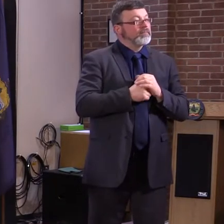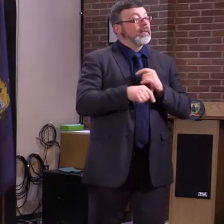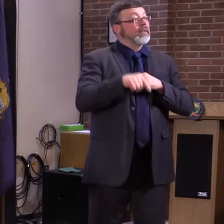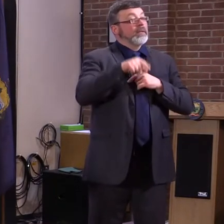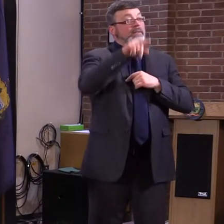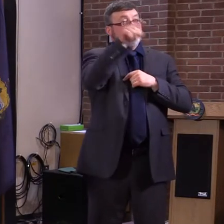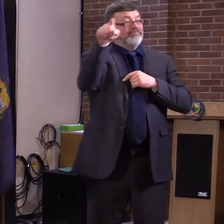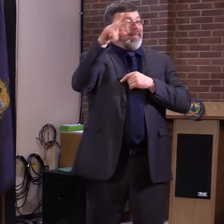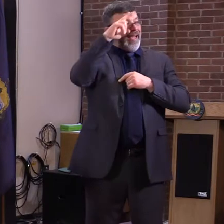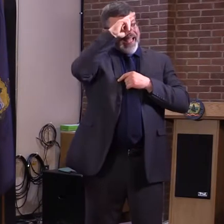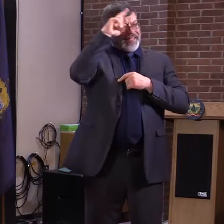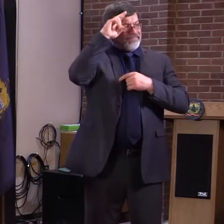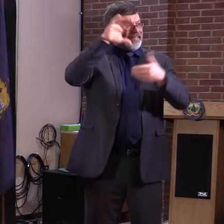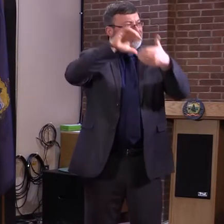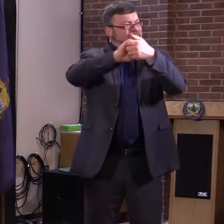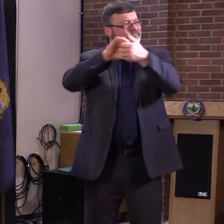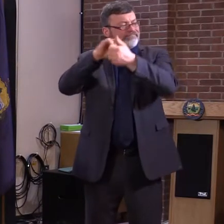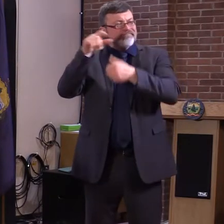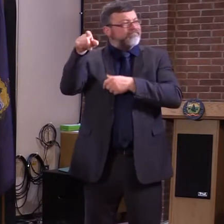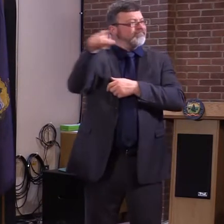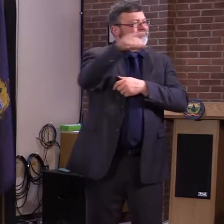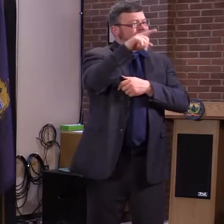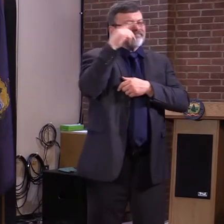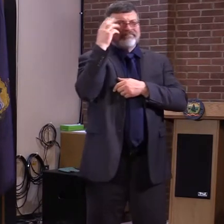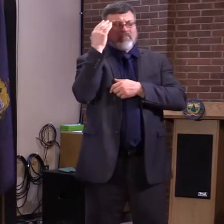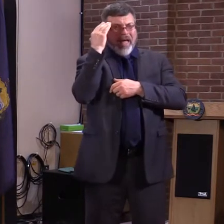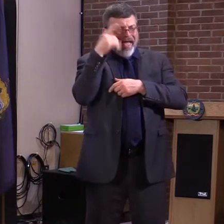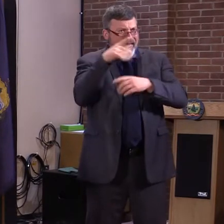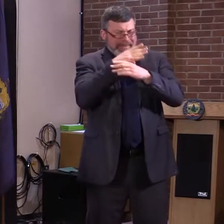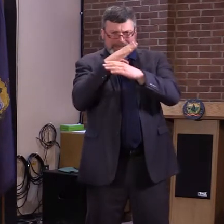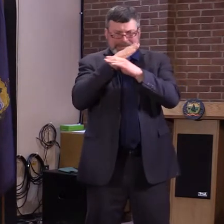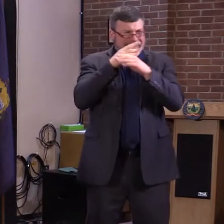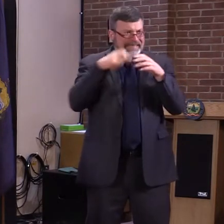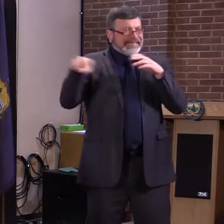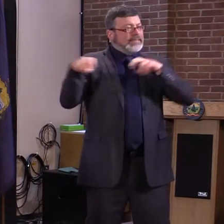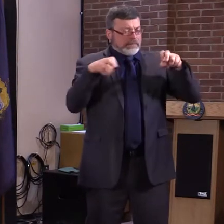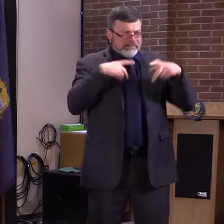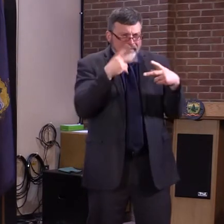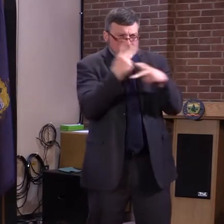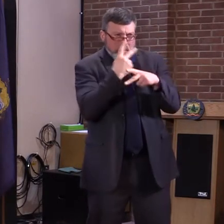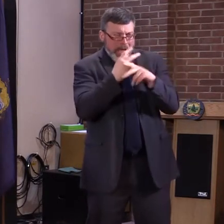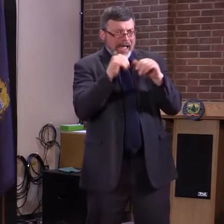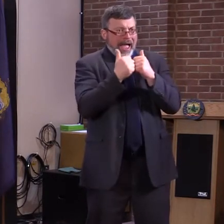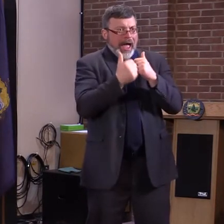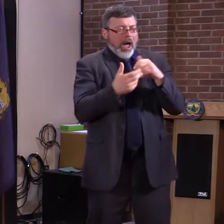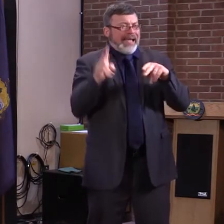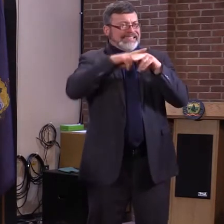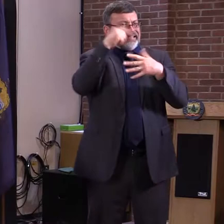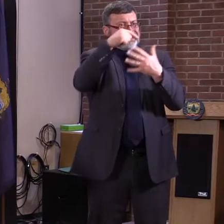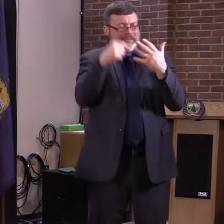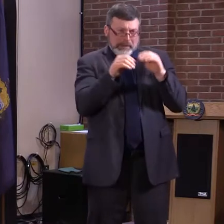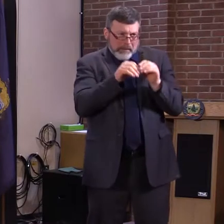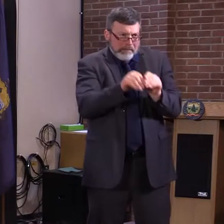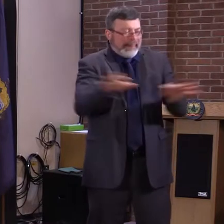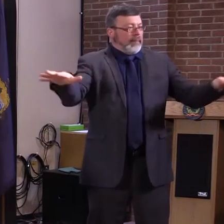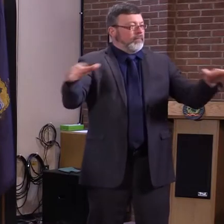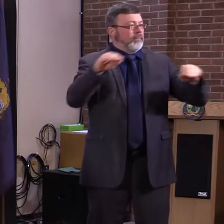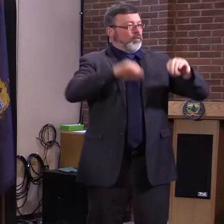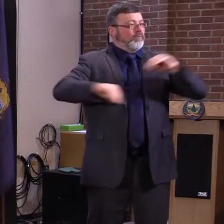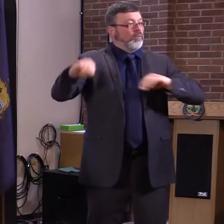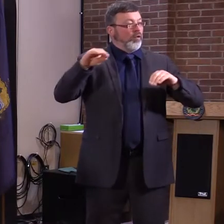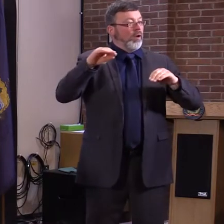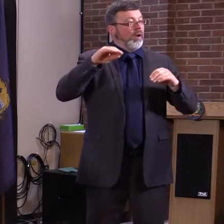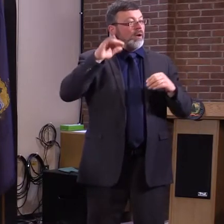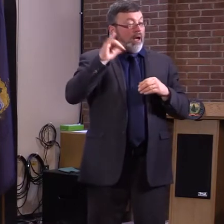discharge, including placements, and the number of currently hospitalized subacute patients has now decreased by